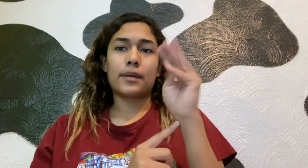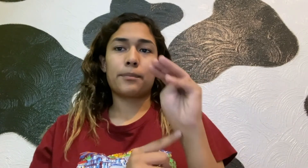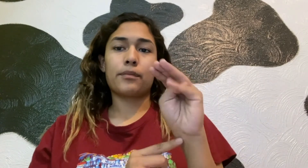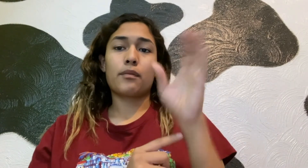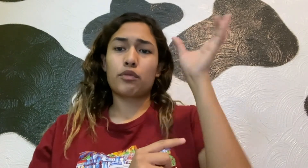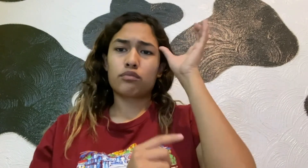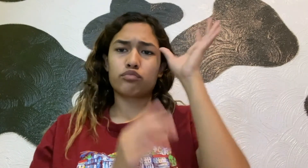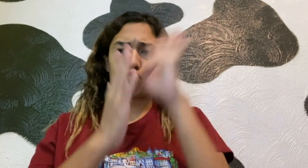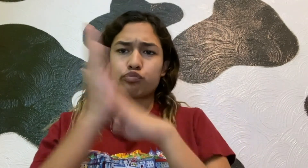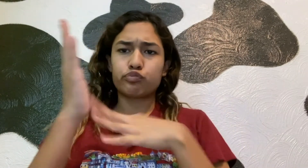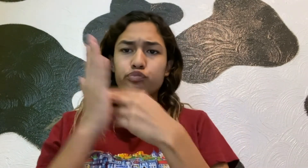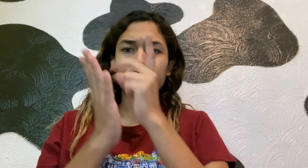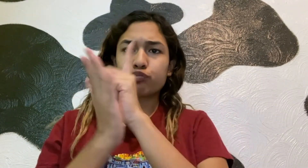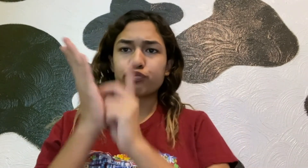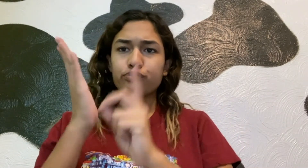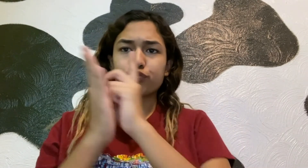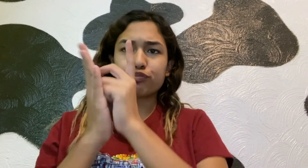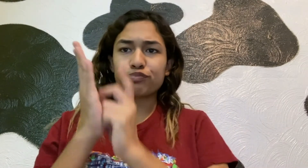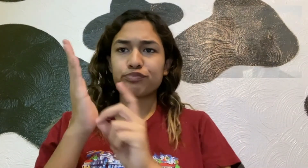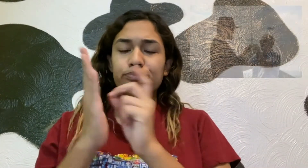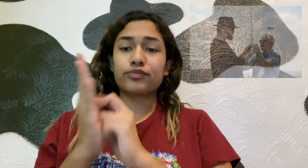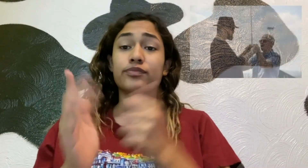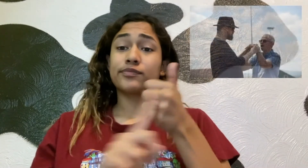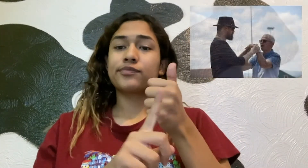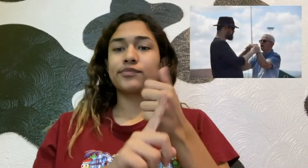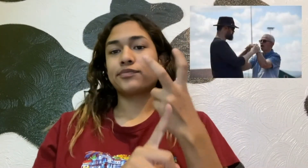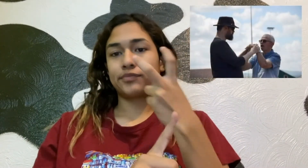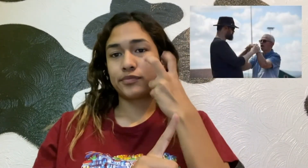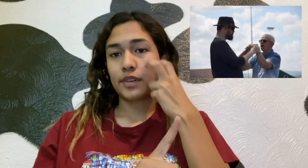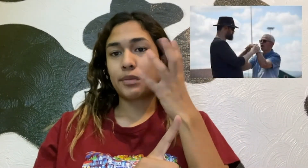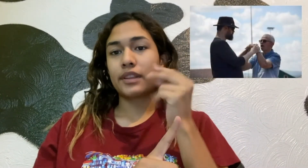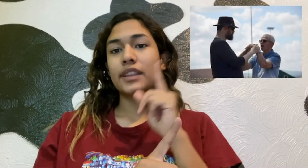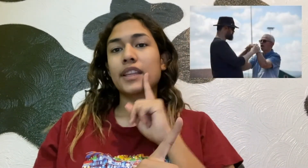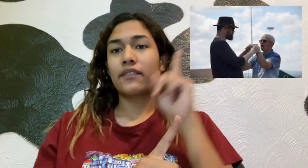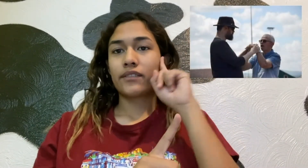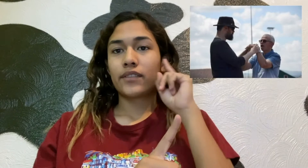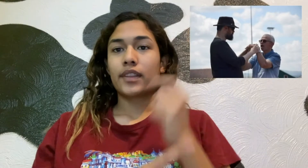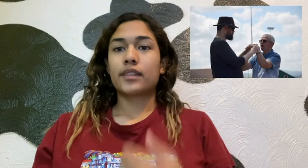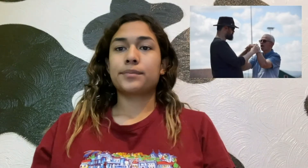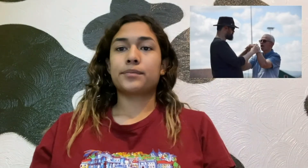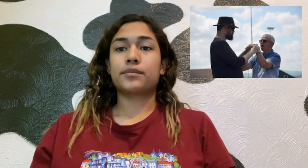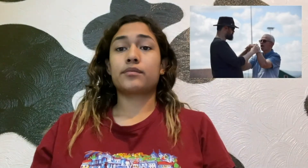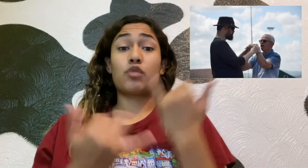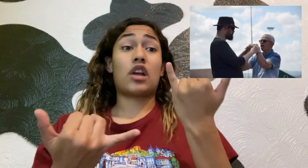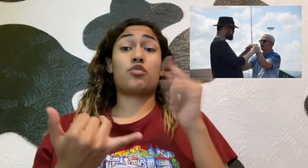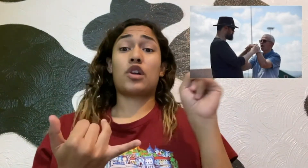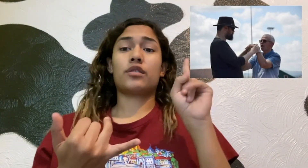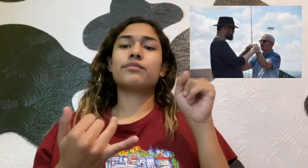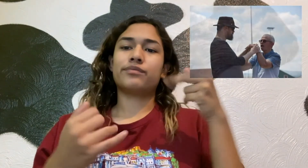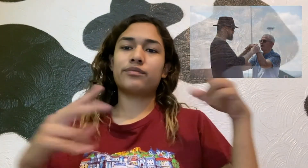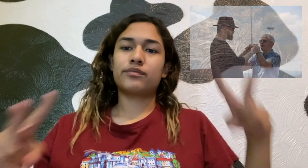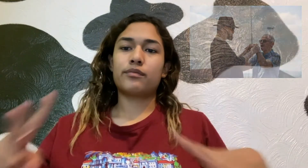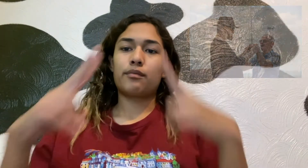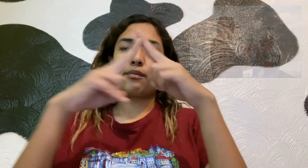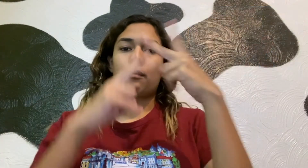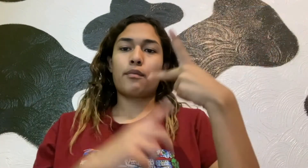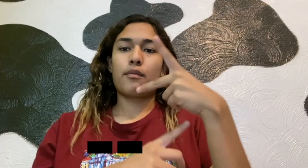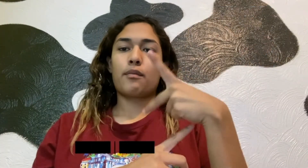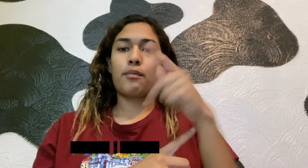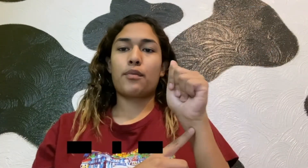His primary art is done on the computer using graphic design. He is both blind and Deaf. He currently lives in